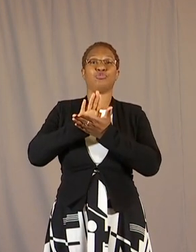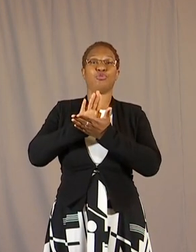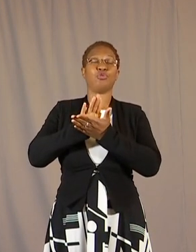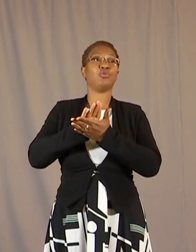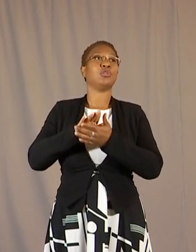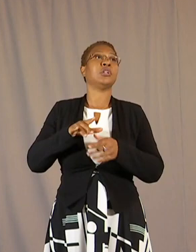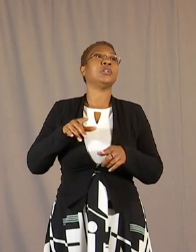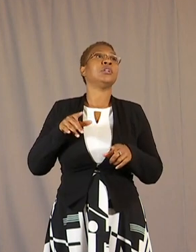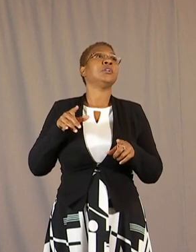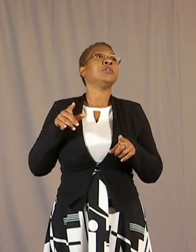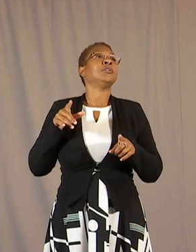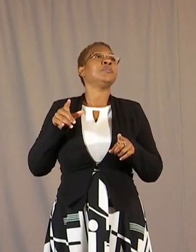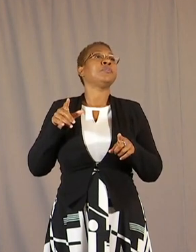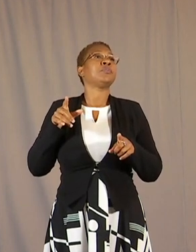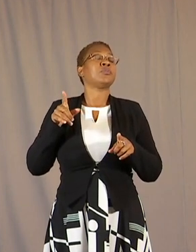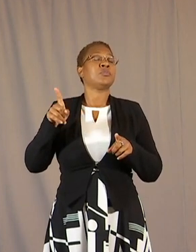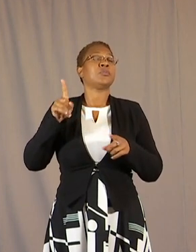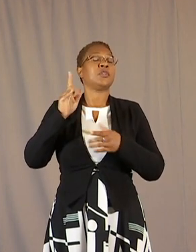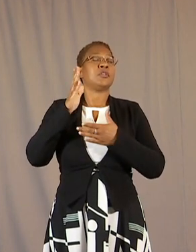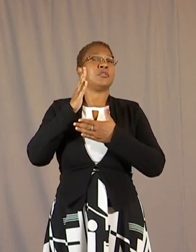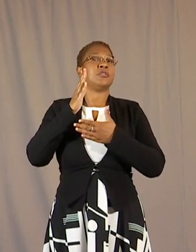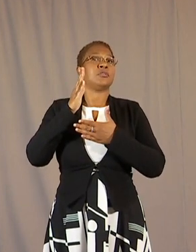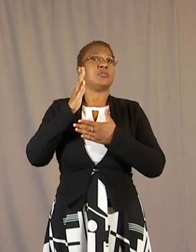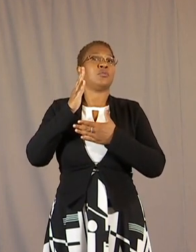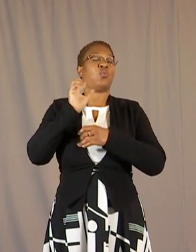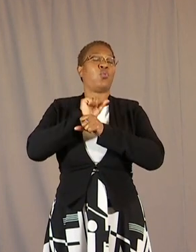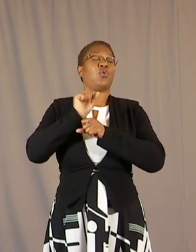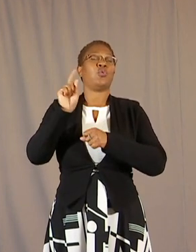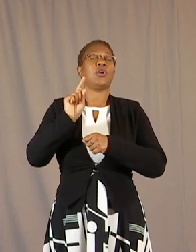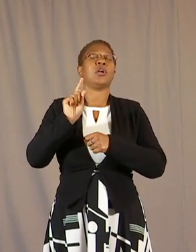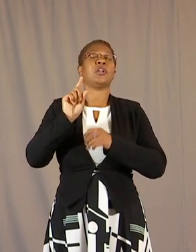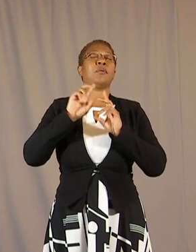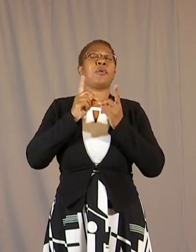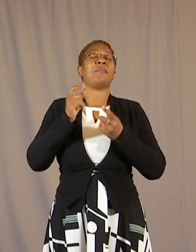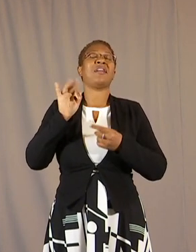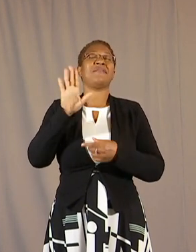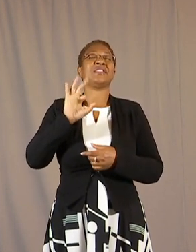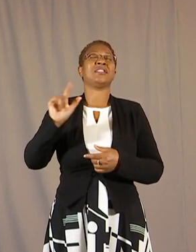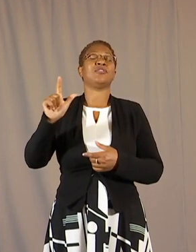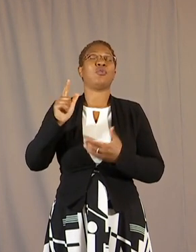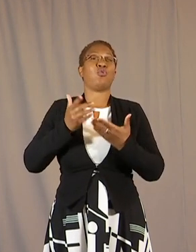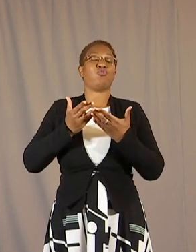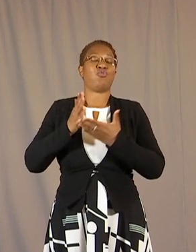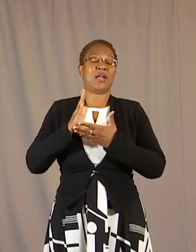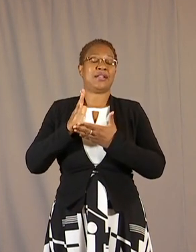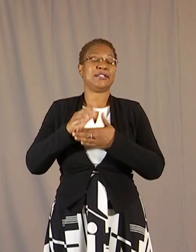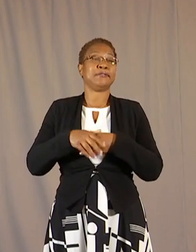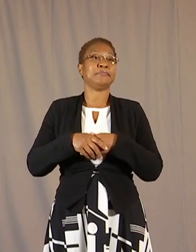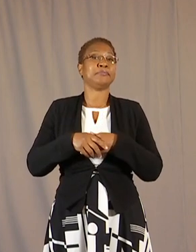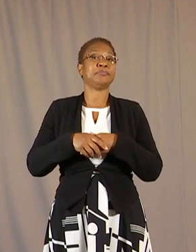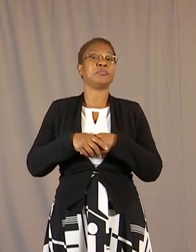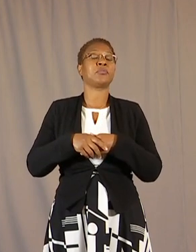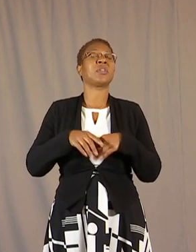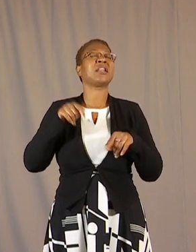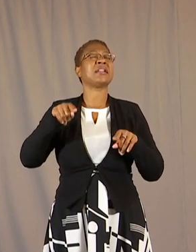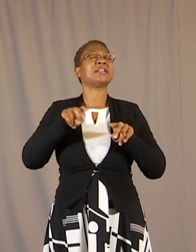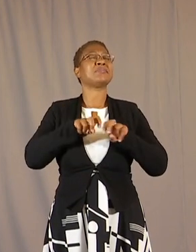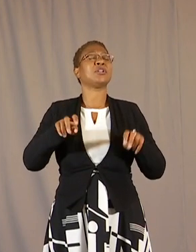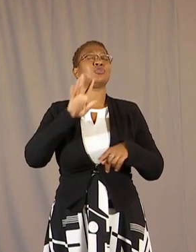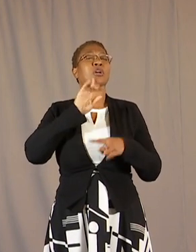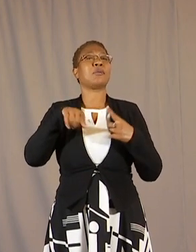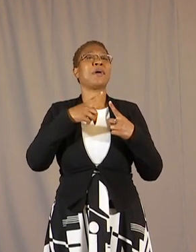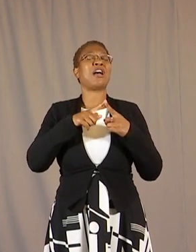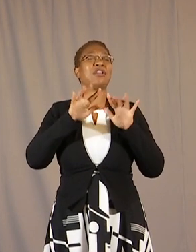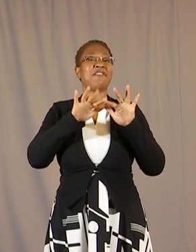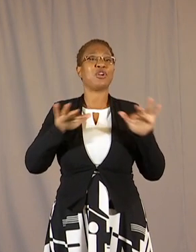the Michigan Department of Civil Rights, and I just had a quick question. The panel discussed today the importance of diversity, equity, and